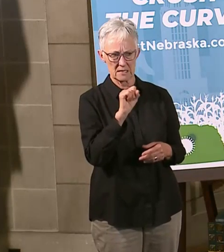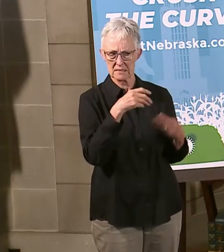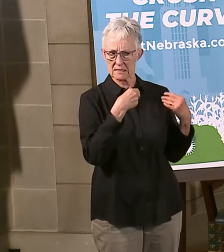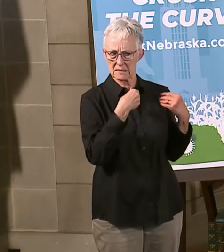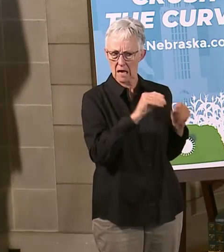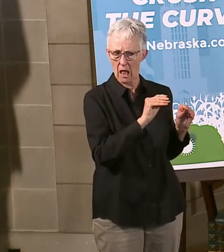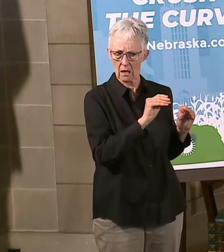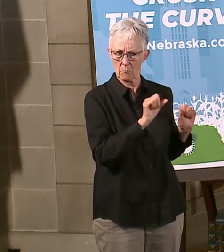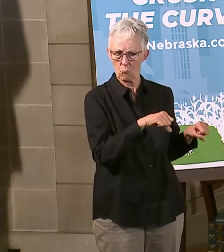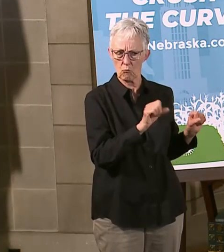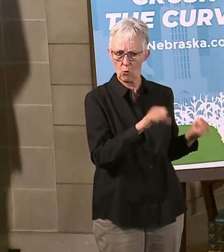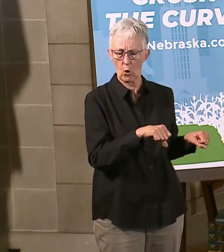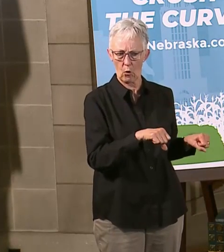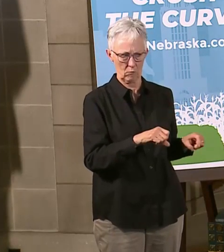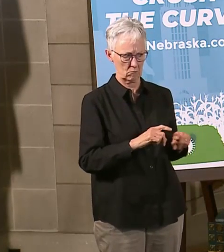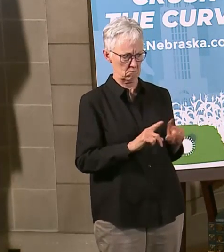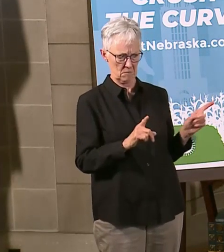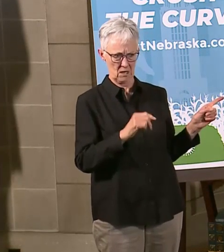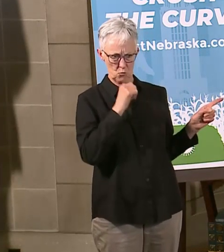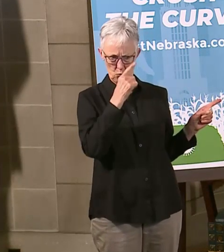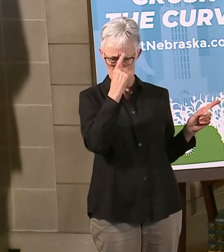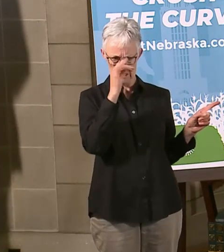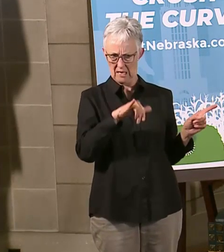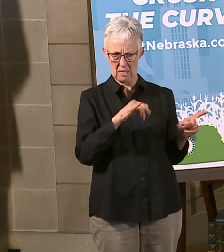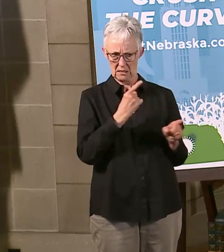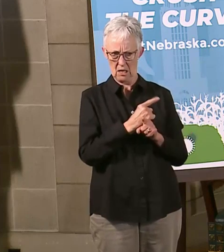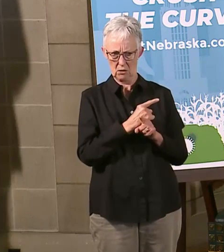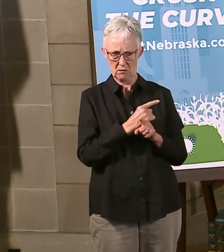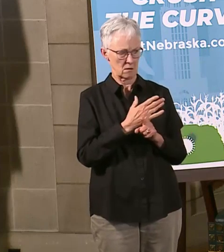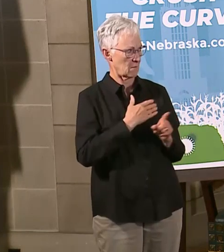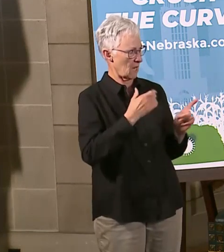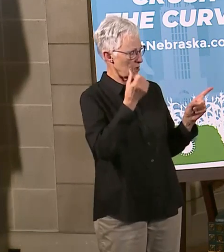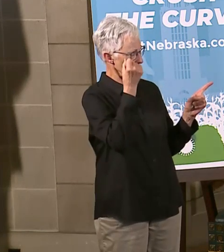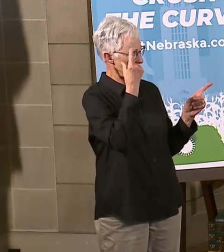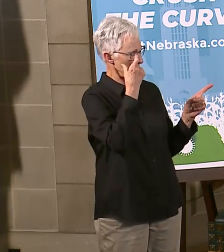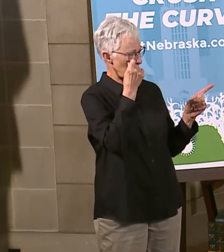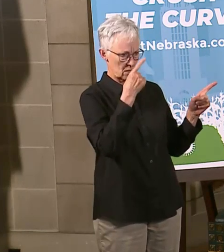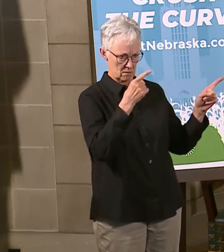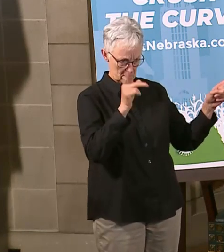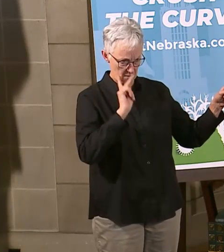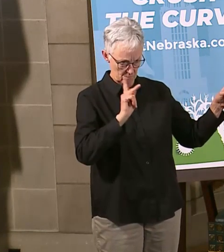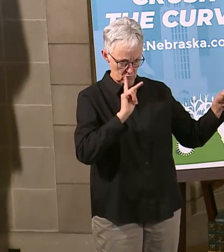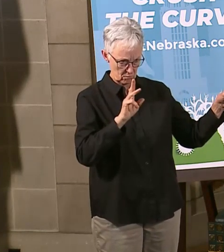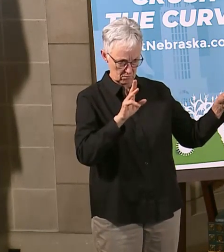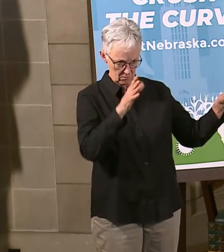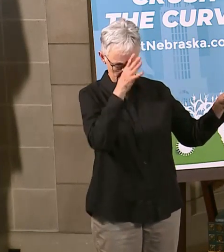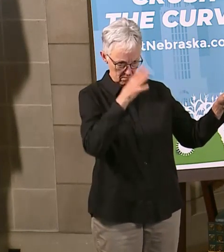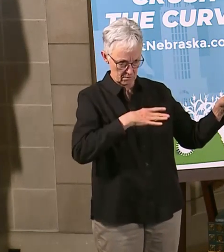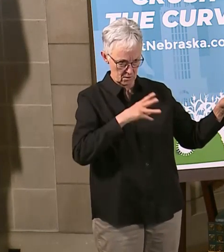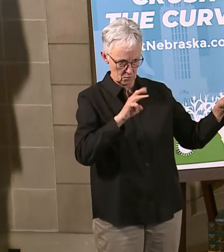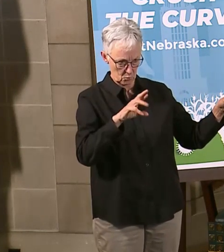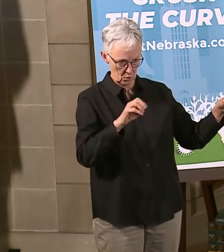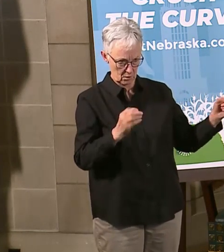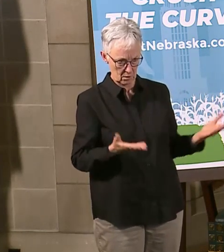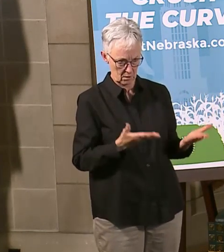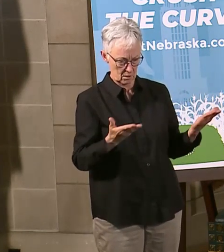that's accurate, but we can run that down and make sure. Because my understanding is, again, we just had the executives here a couple days ago, right? They all said it wasn't going to be